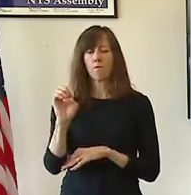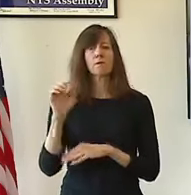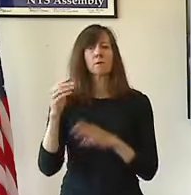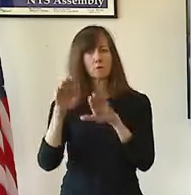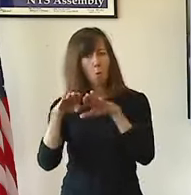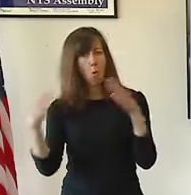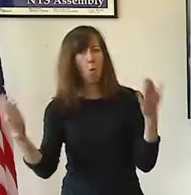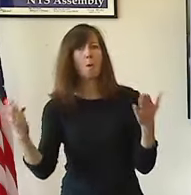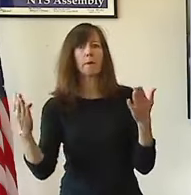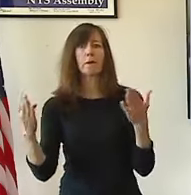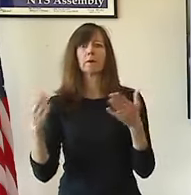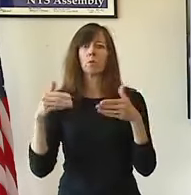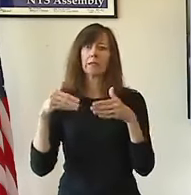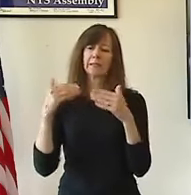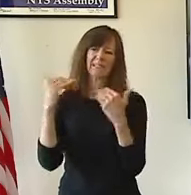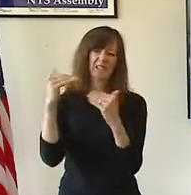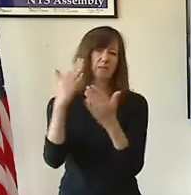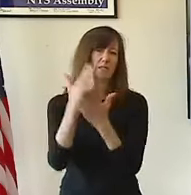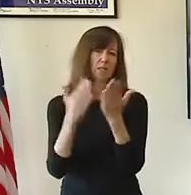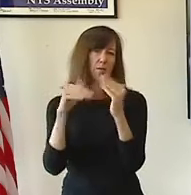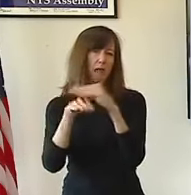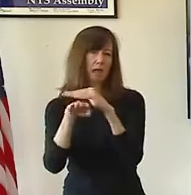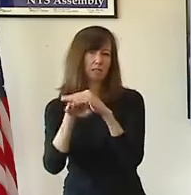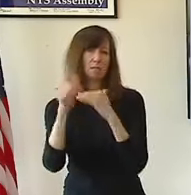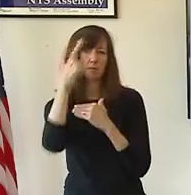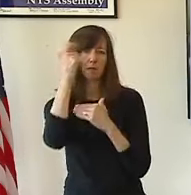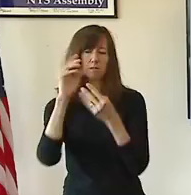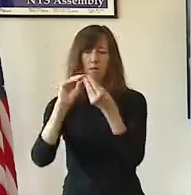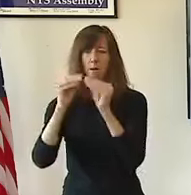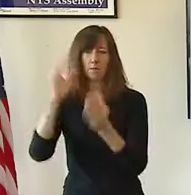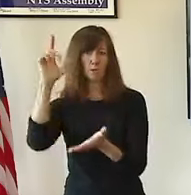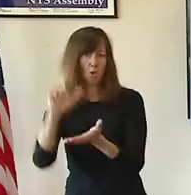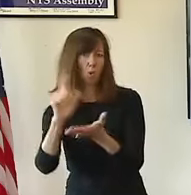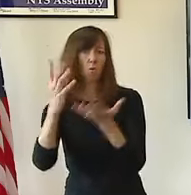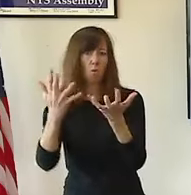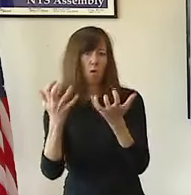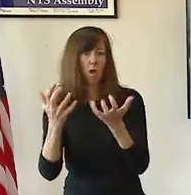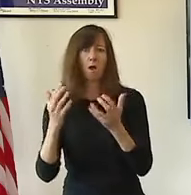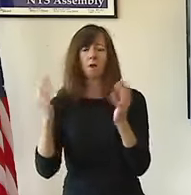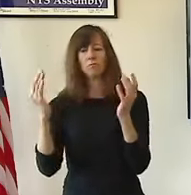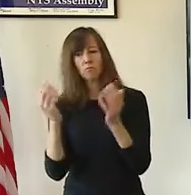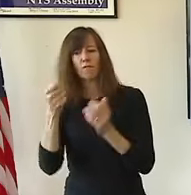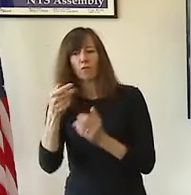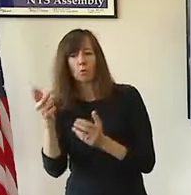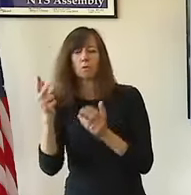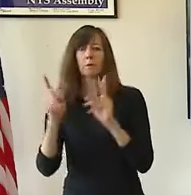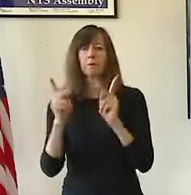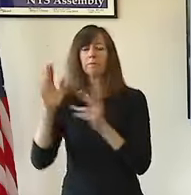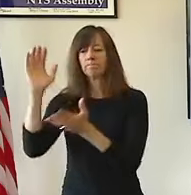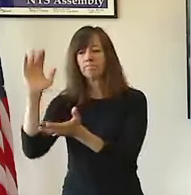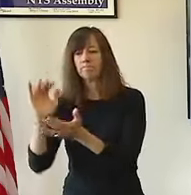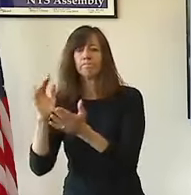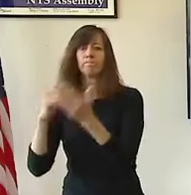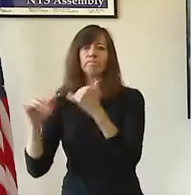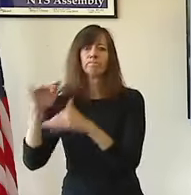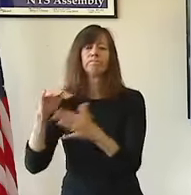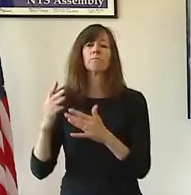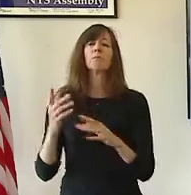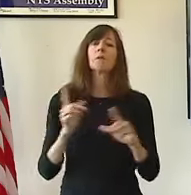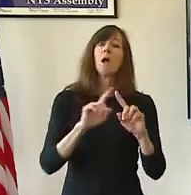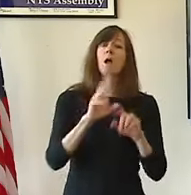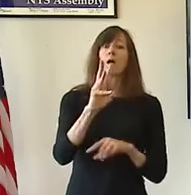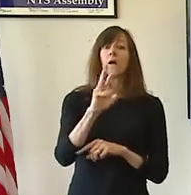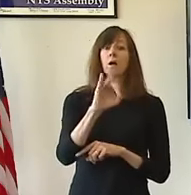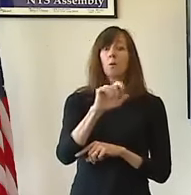down. But I'll also tell you that Lake Wilcox is scheduled to be open for swimming, assuming